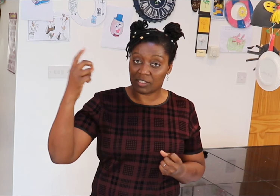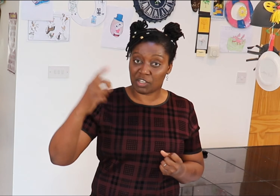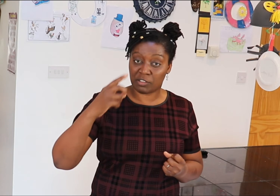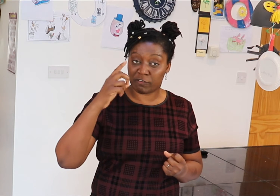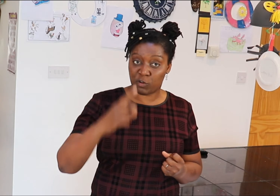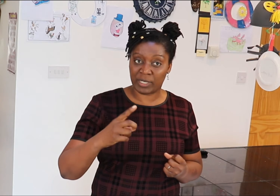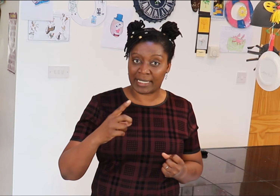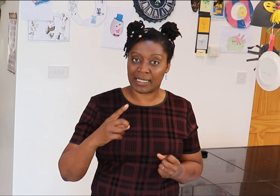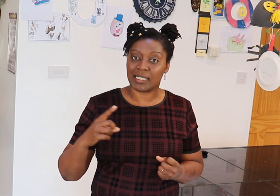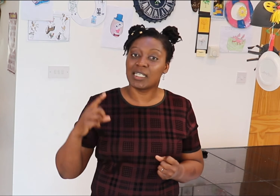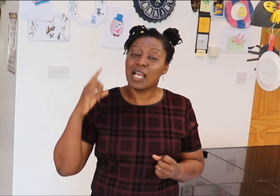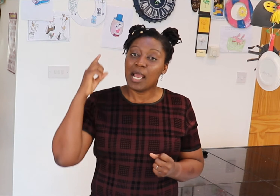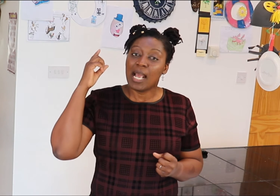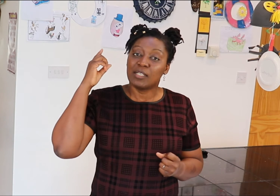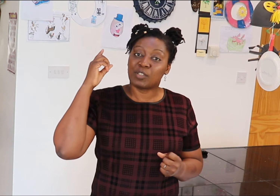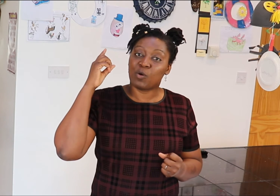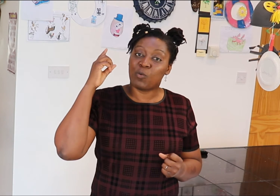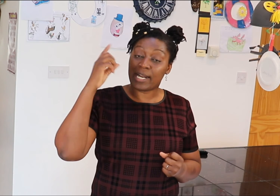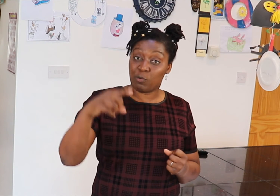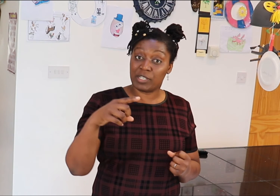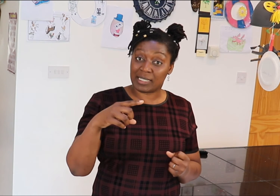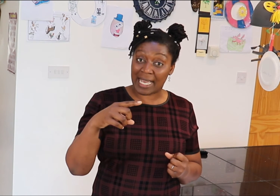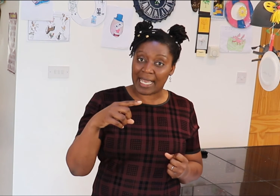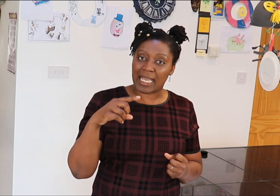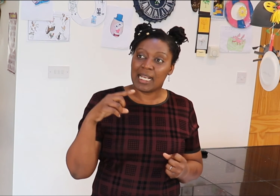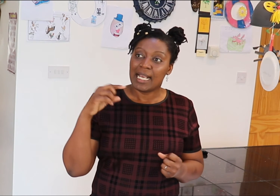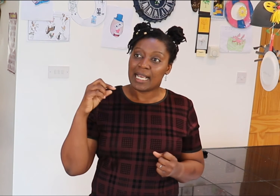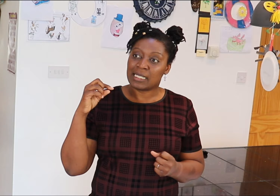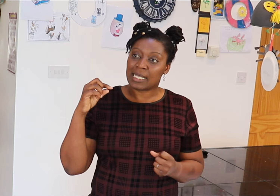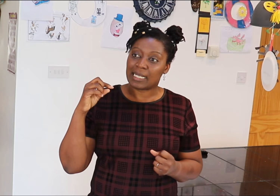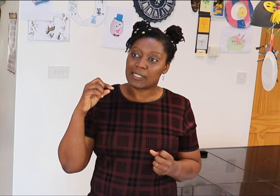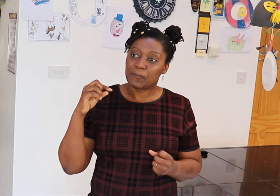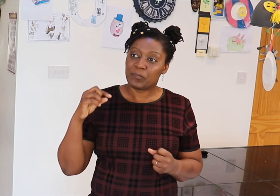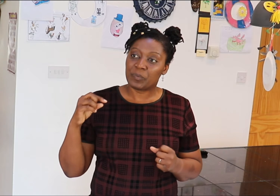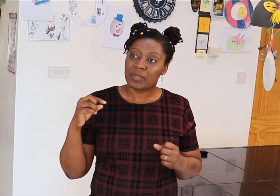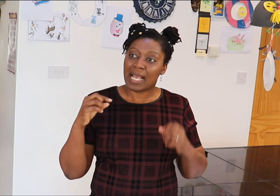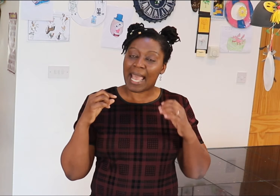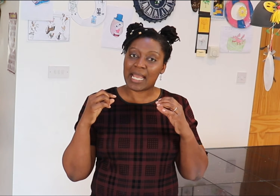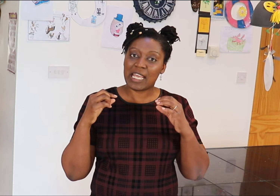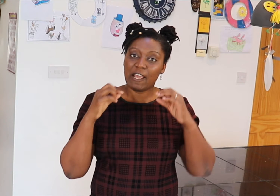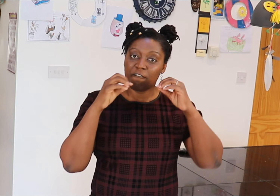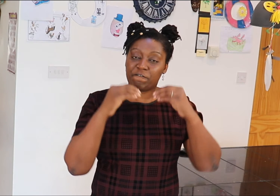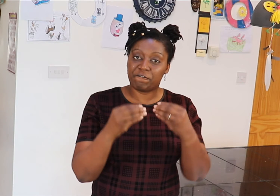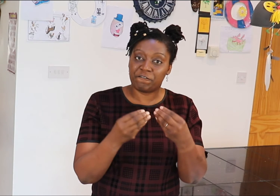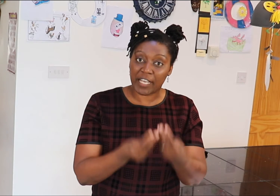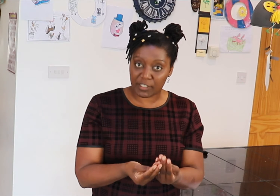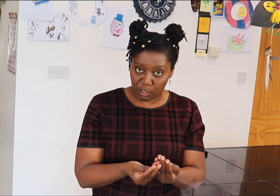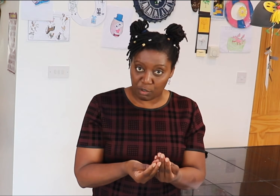in charge of formulating it. So what I want to say is that any